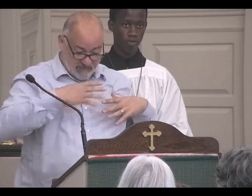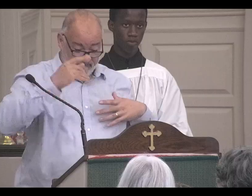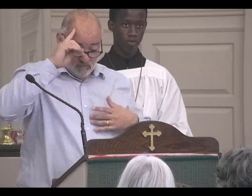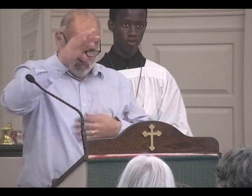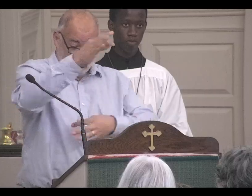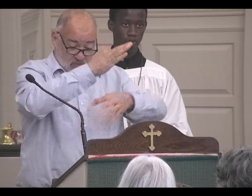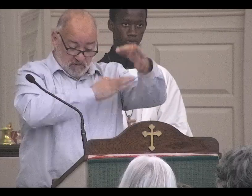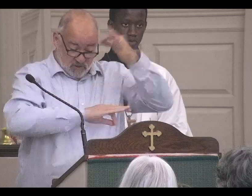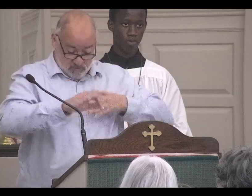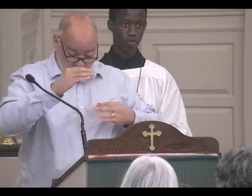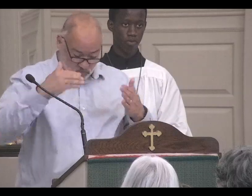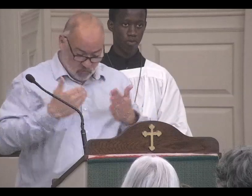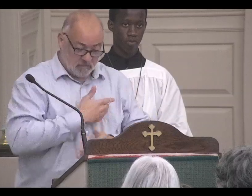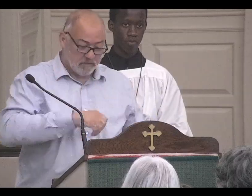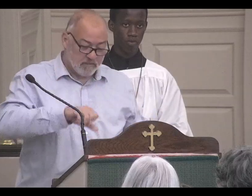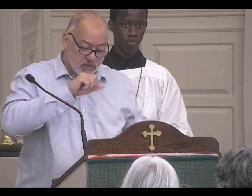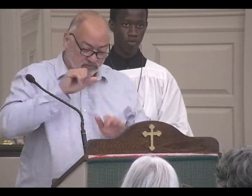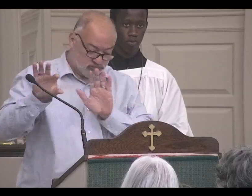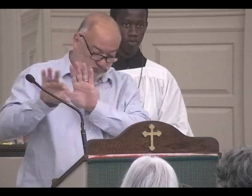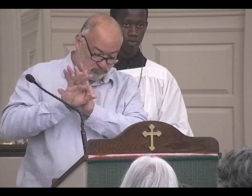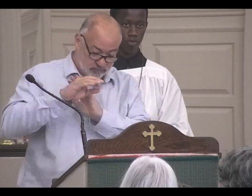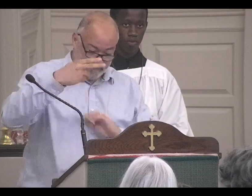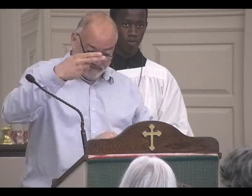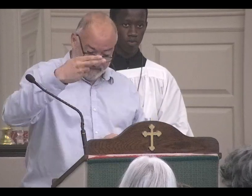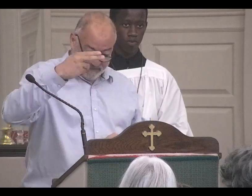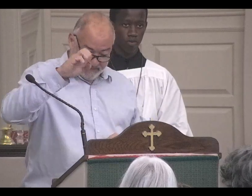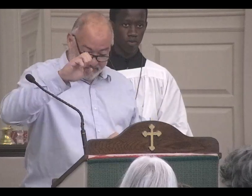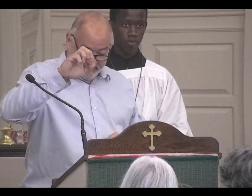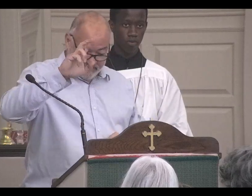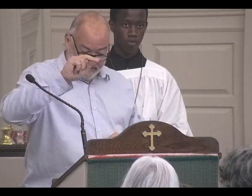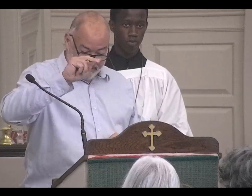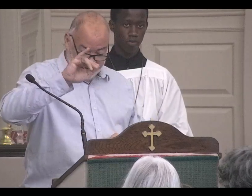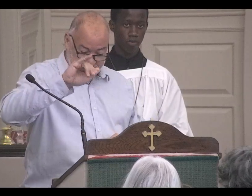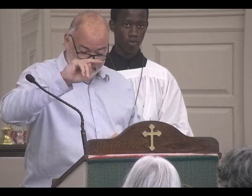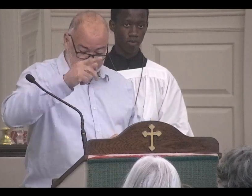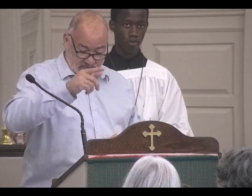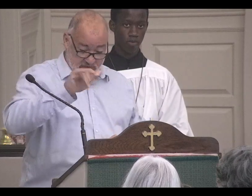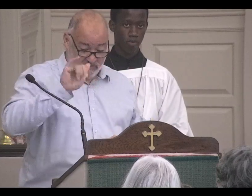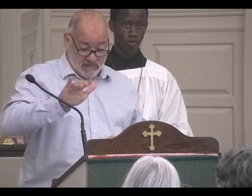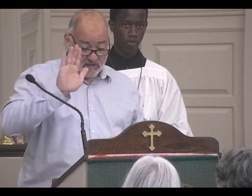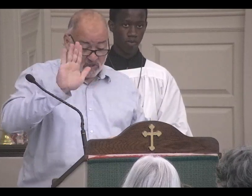Henning, that his transition will be smooth.